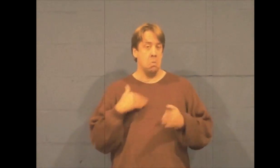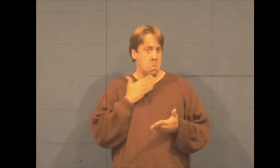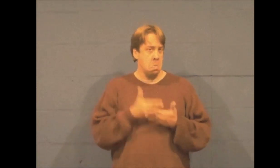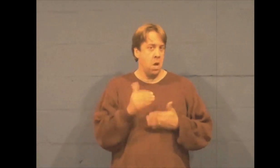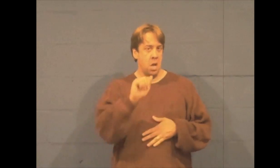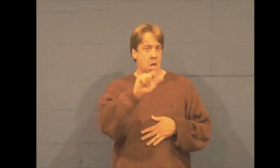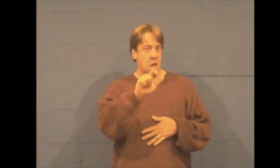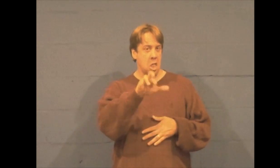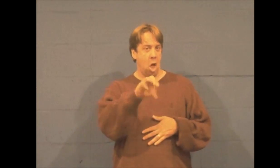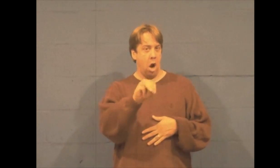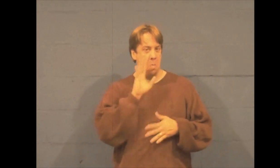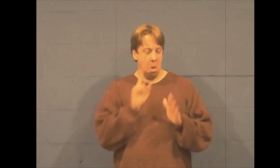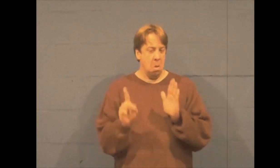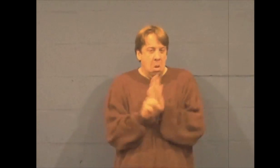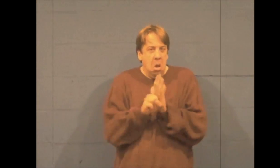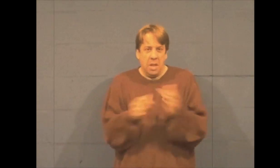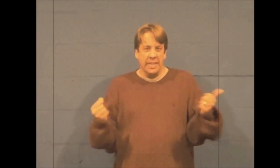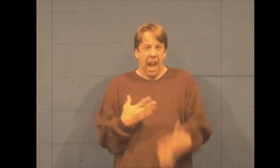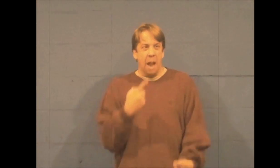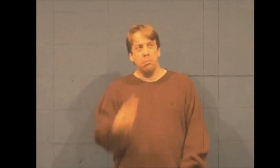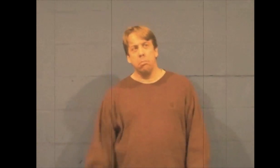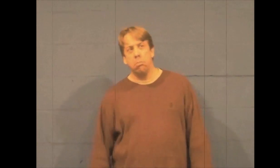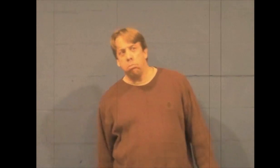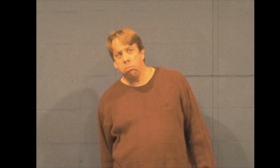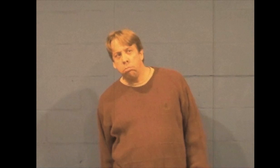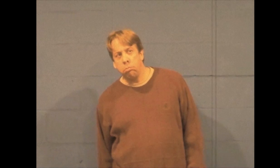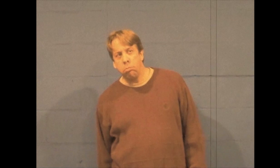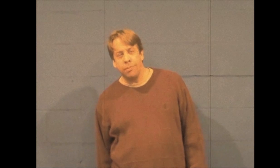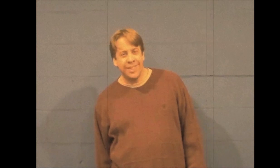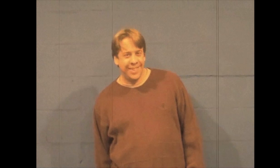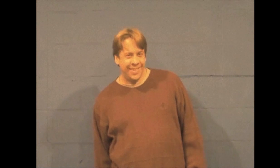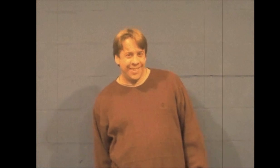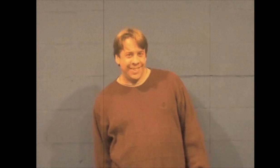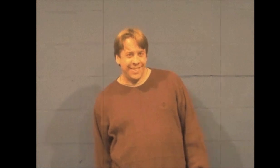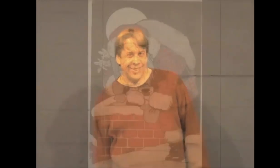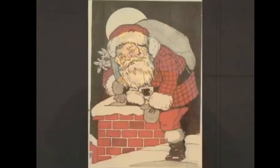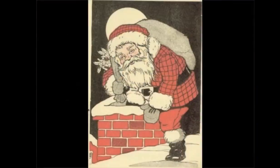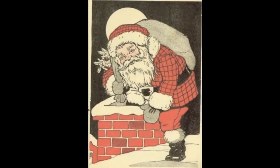Next year, I'm going to get me an alarm system that'll scare him off.